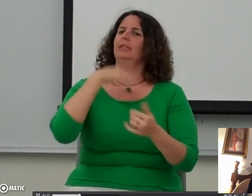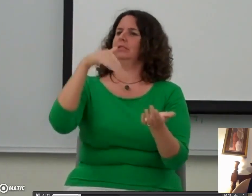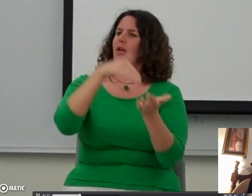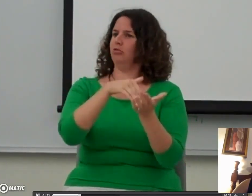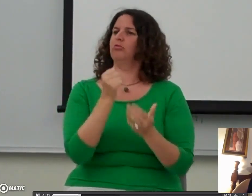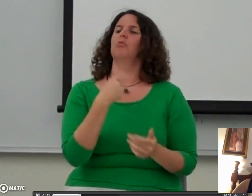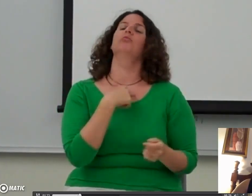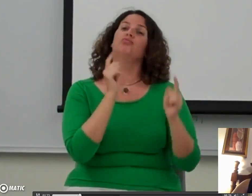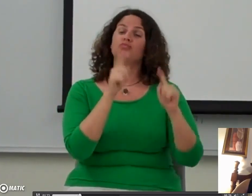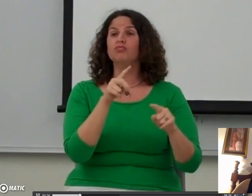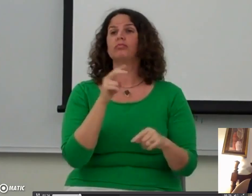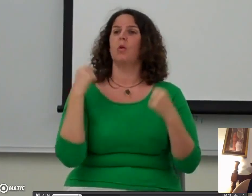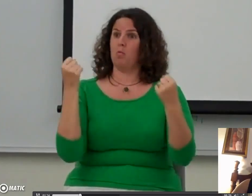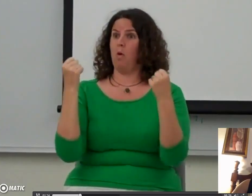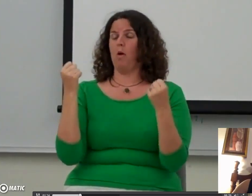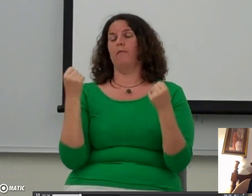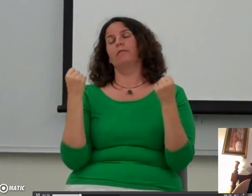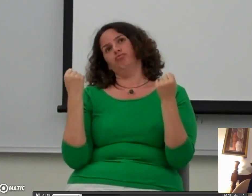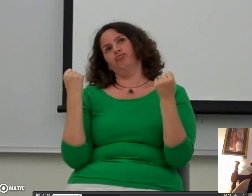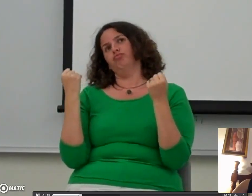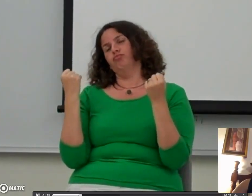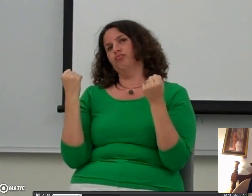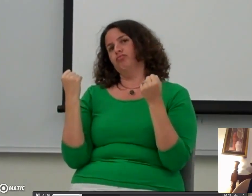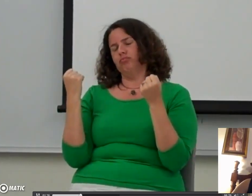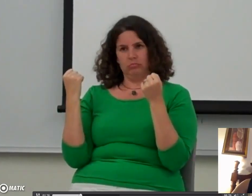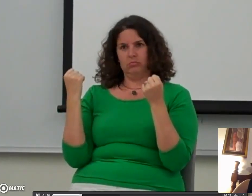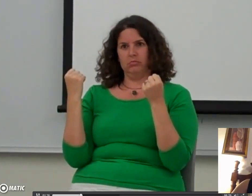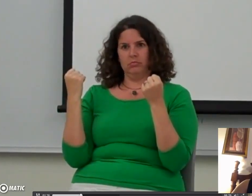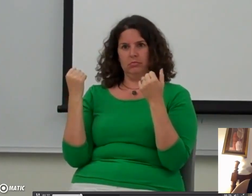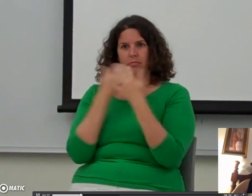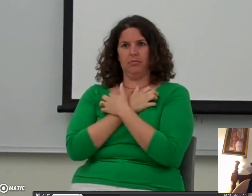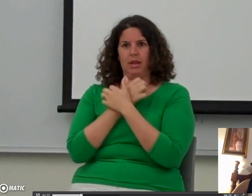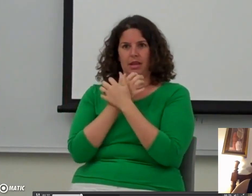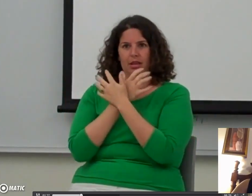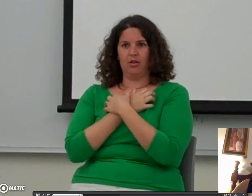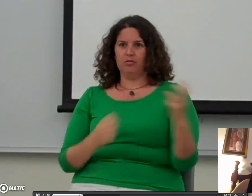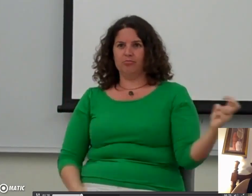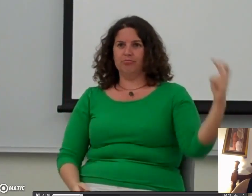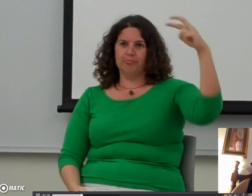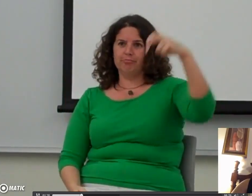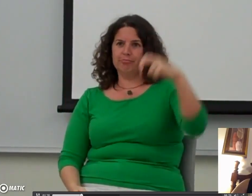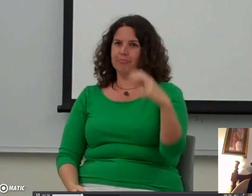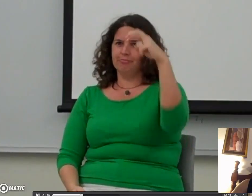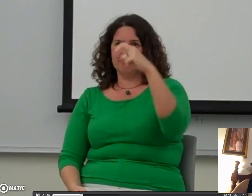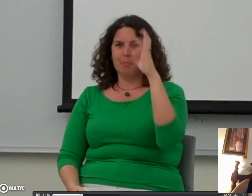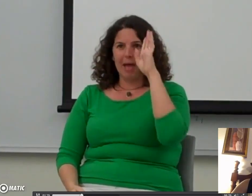That's like in the center of town. So I was just driving along and I saw a bear come out of